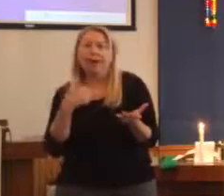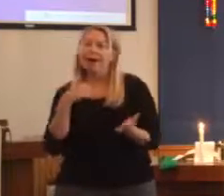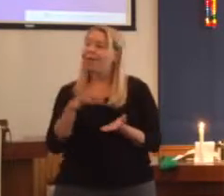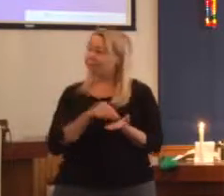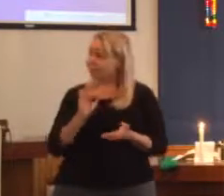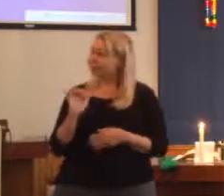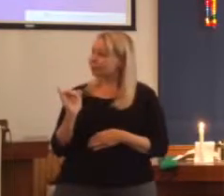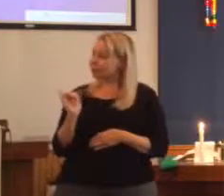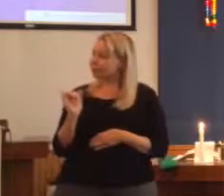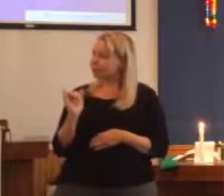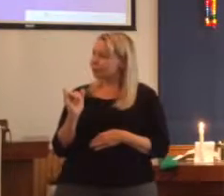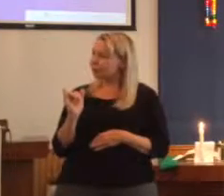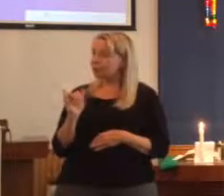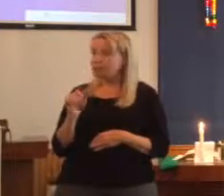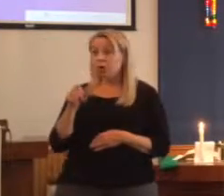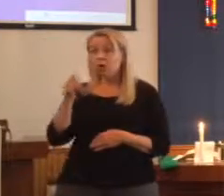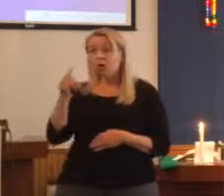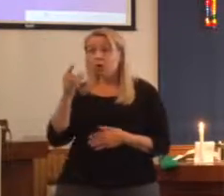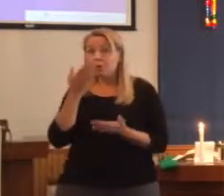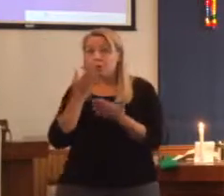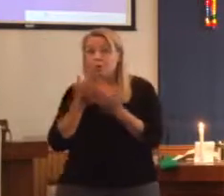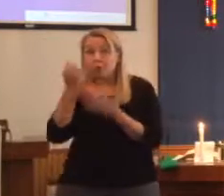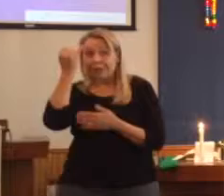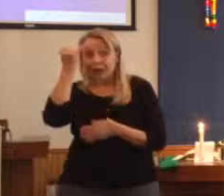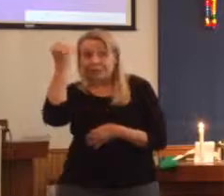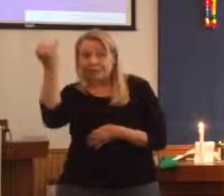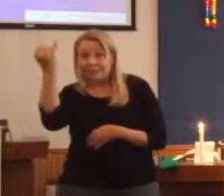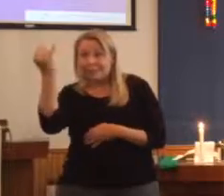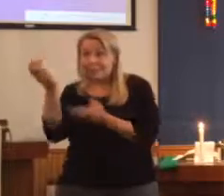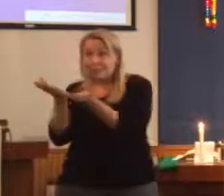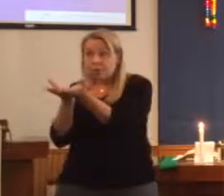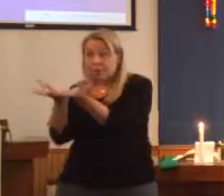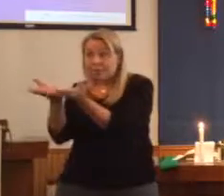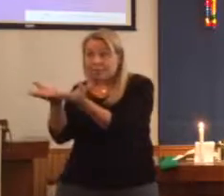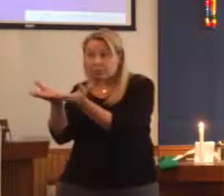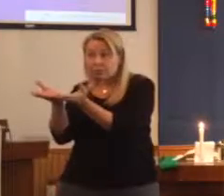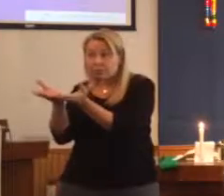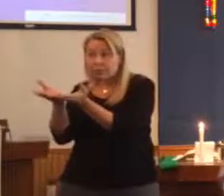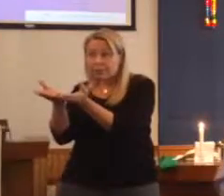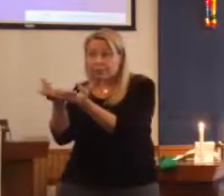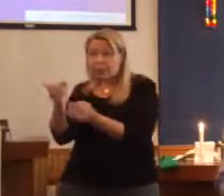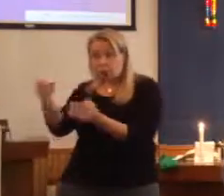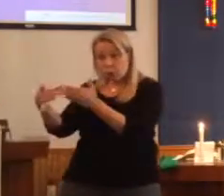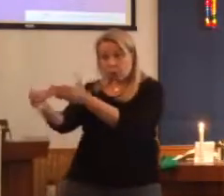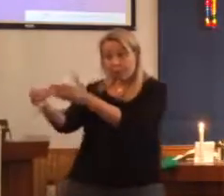let's talk about it. And you lead, and I'll follow. Amen?